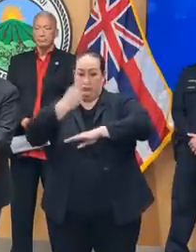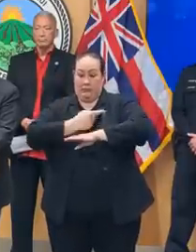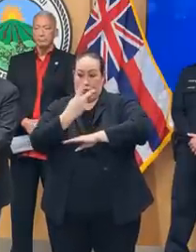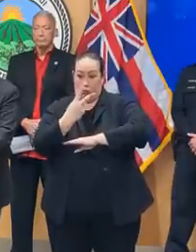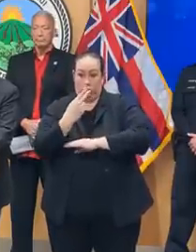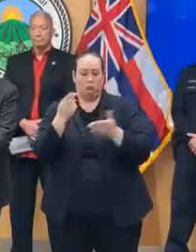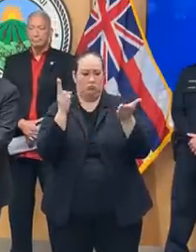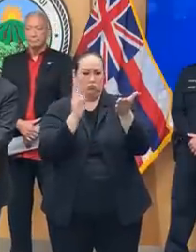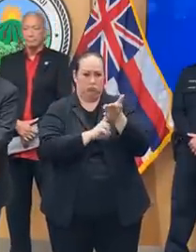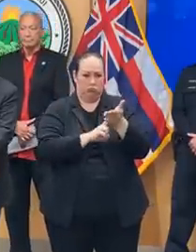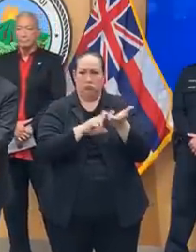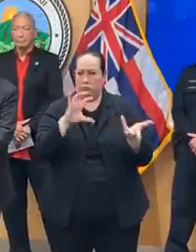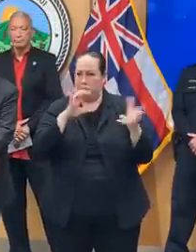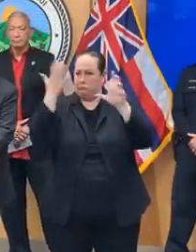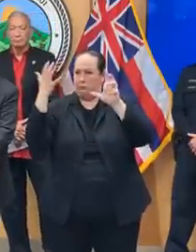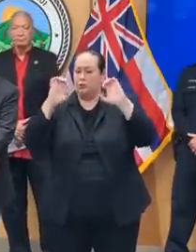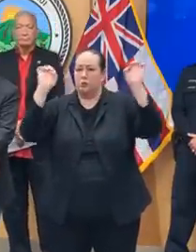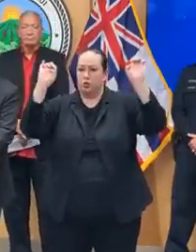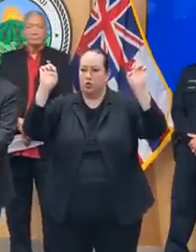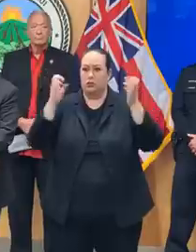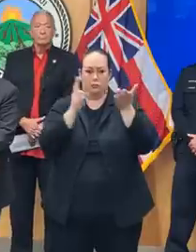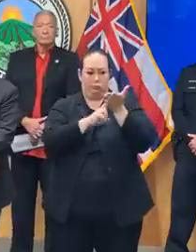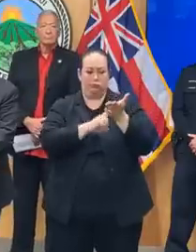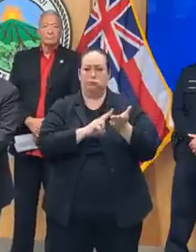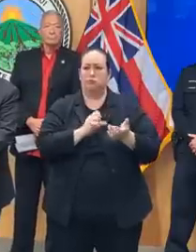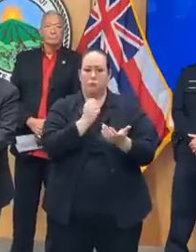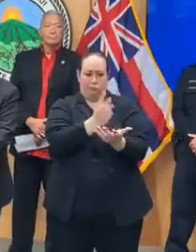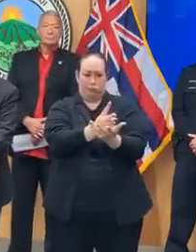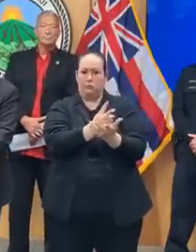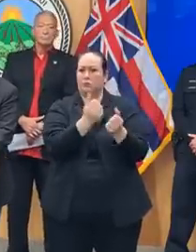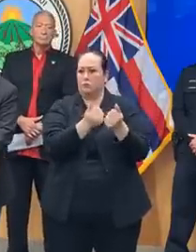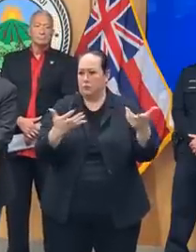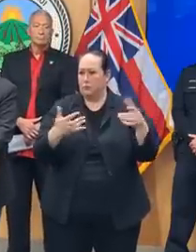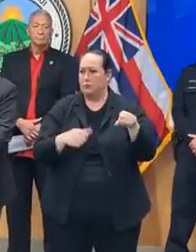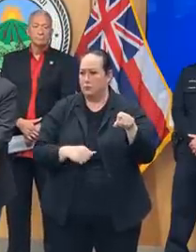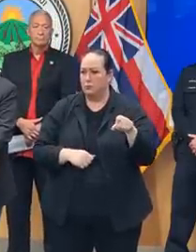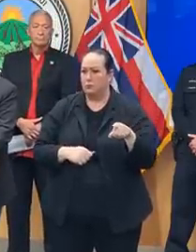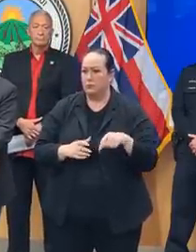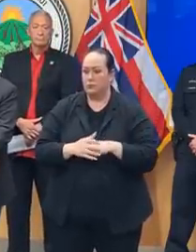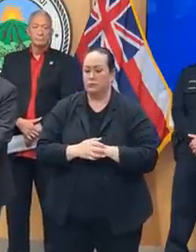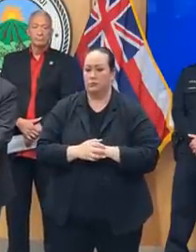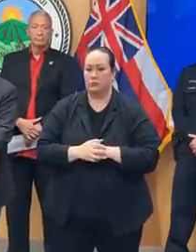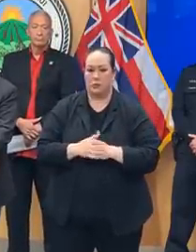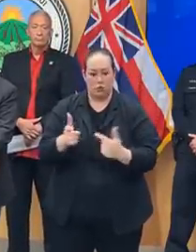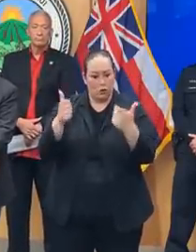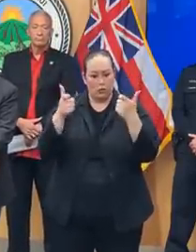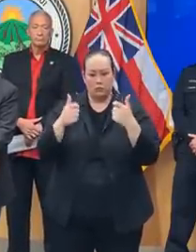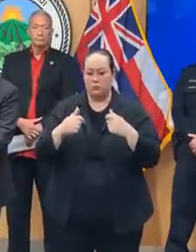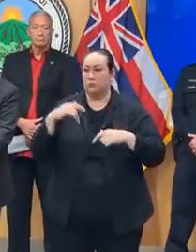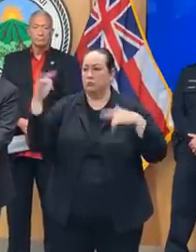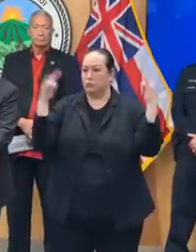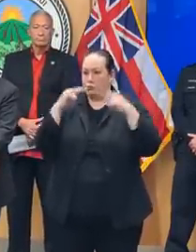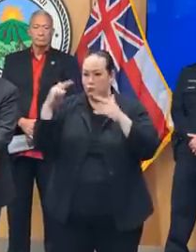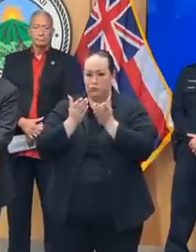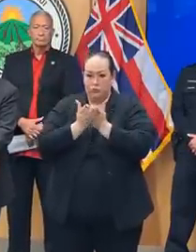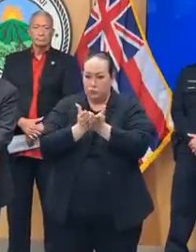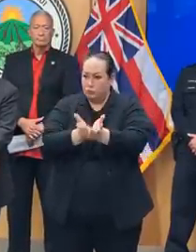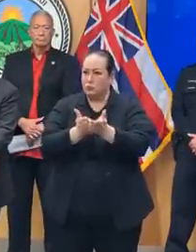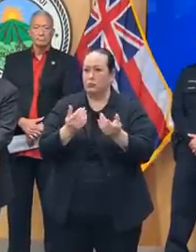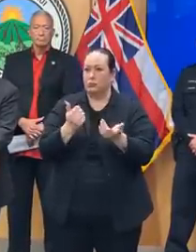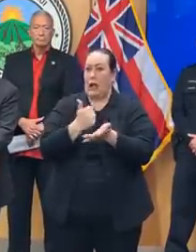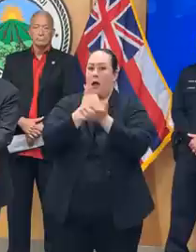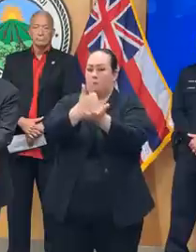us to get all this FEMA support and people on the ground, or at least coming, very quickly. And then this morning, I believe at 3:30 in the morning, Hawaii